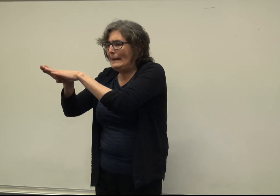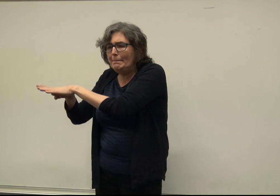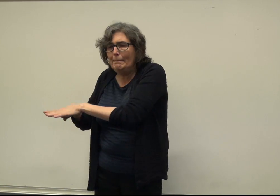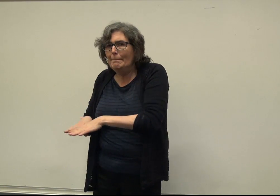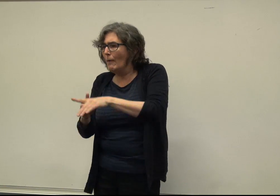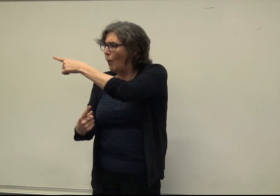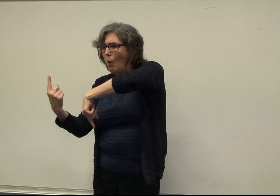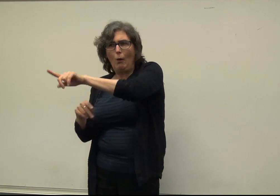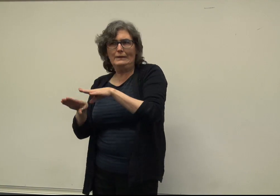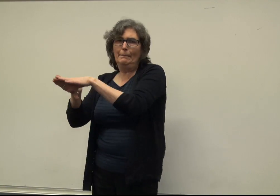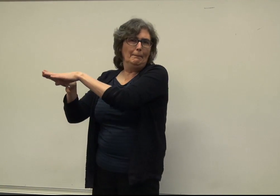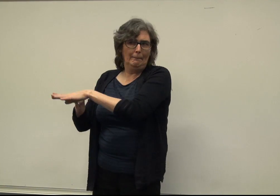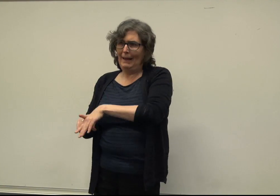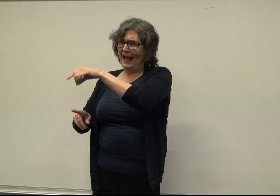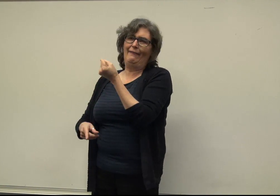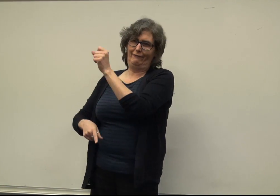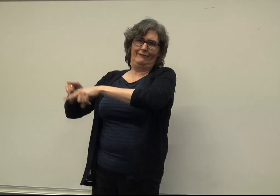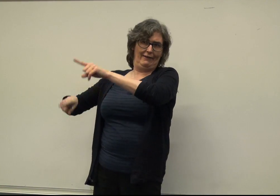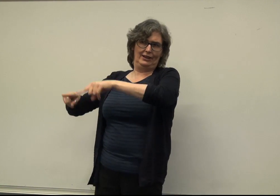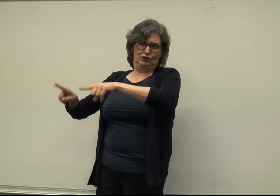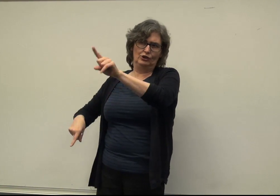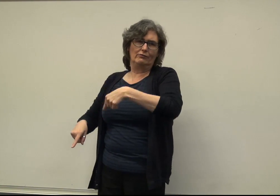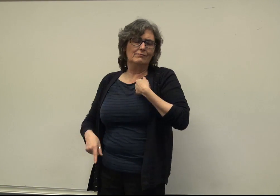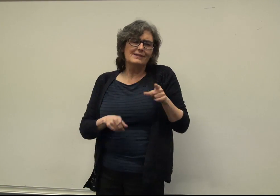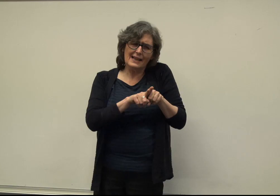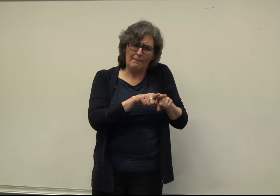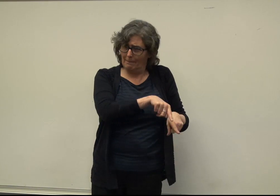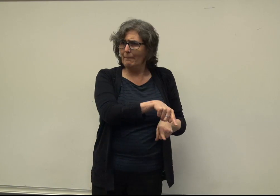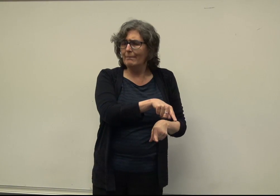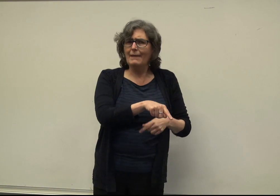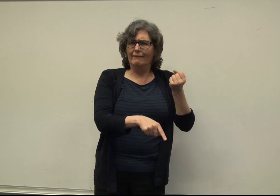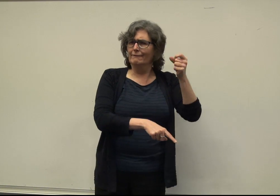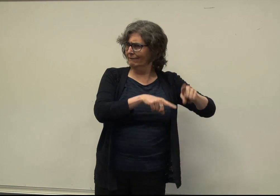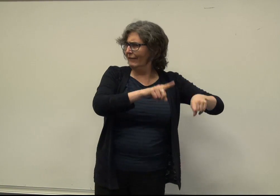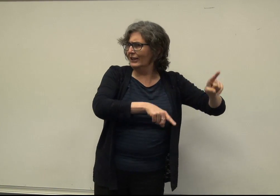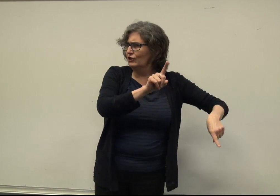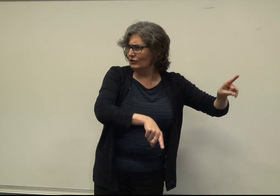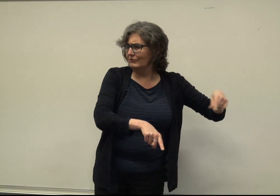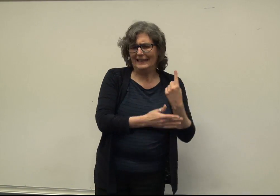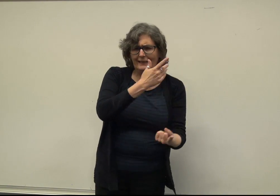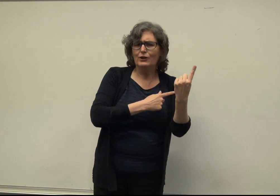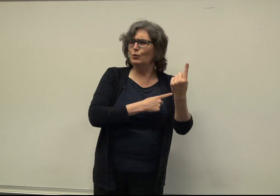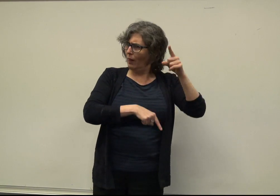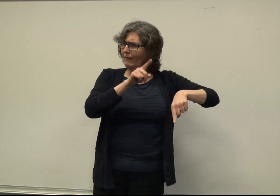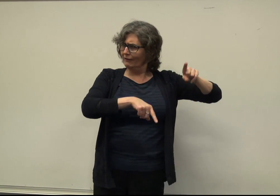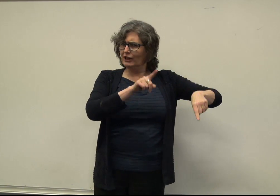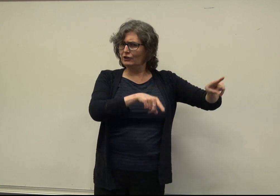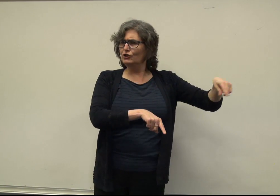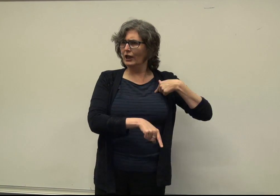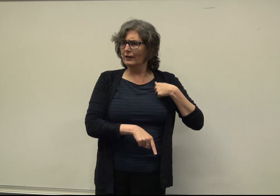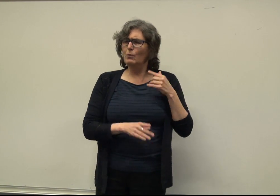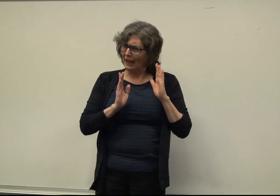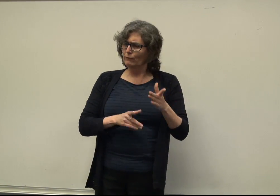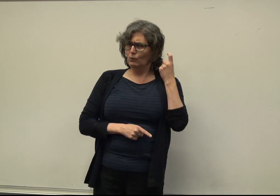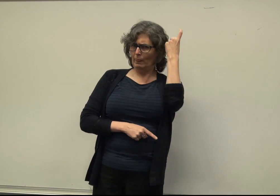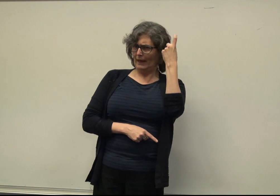well as in individual experiences of unimodal bilingualism. And this individual variation needs to be factored in. It needs